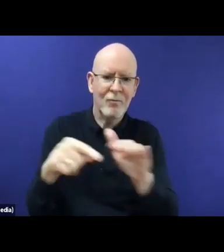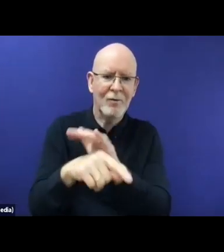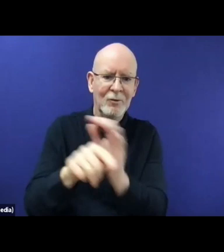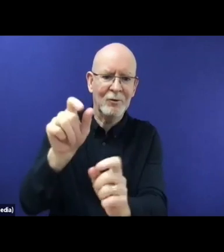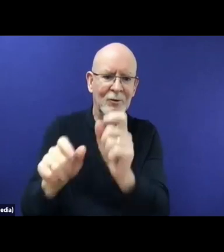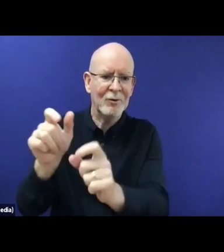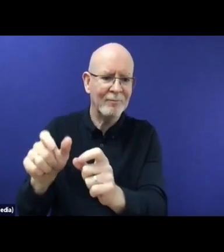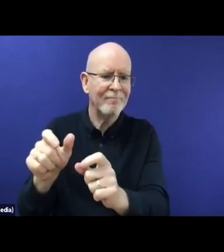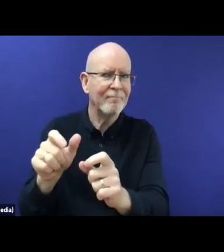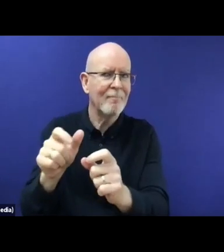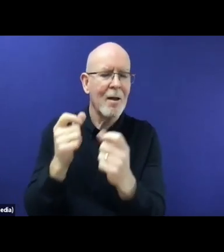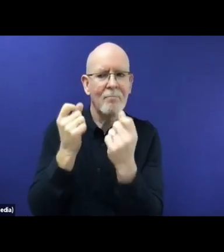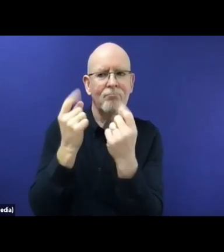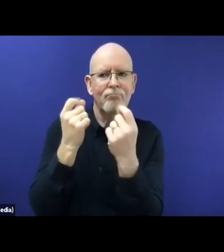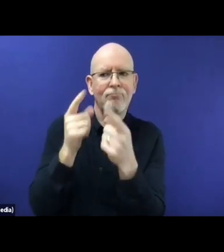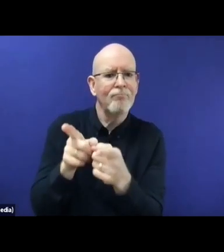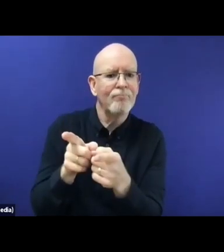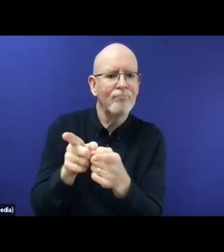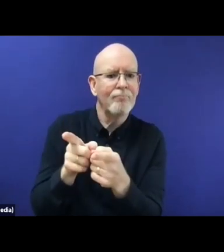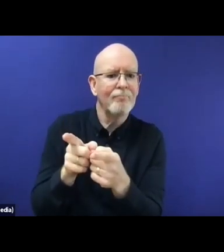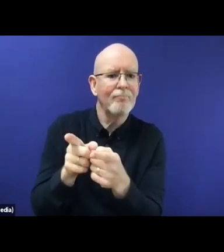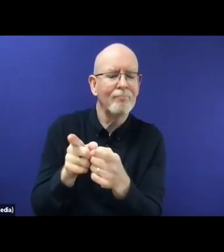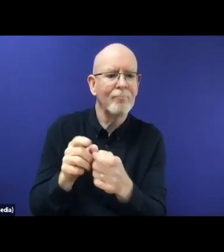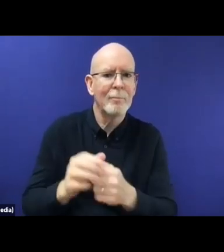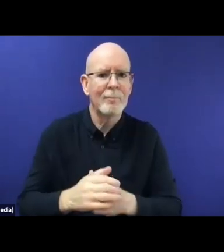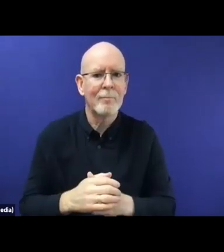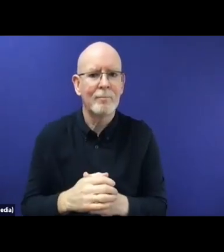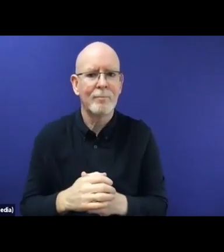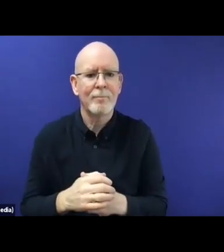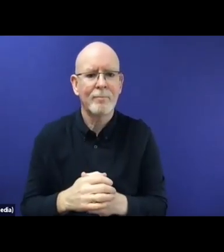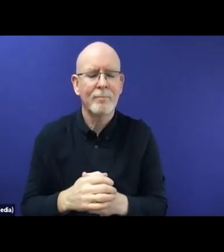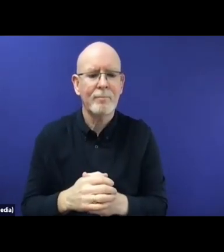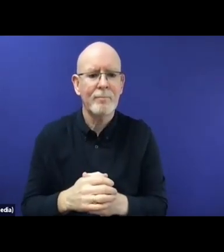are required to do. So whatever we call it, as I said, I